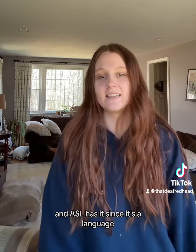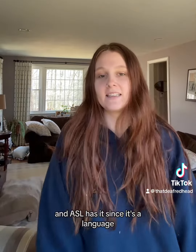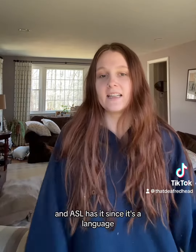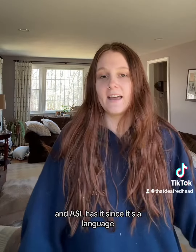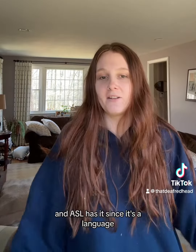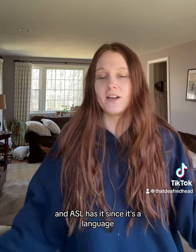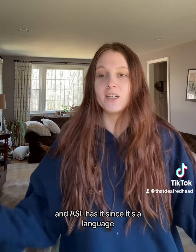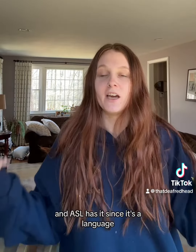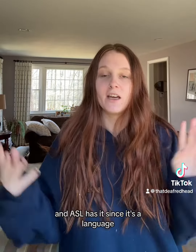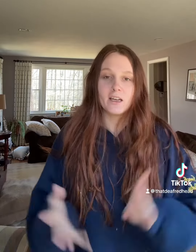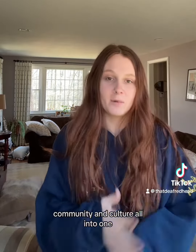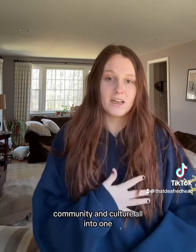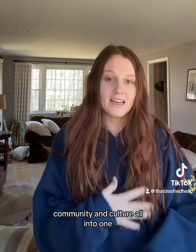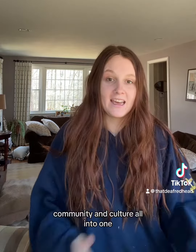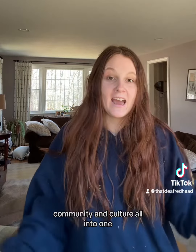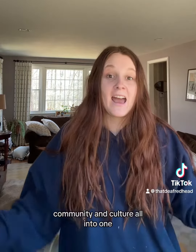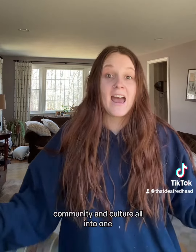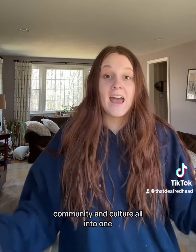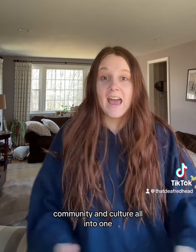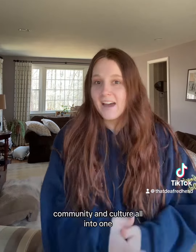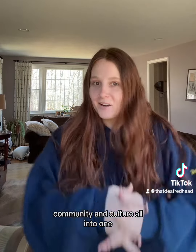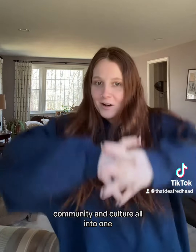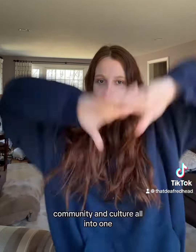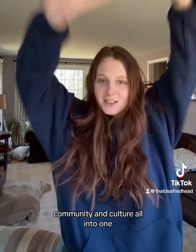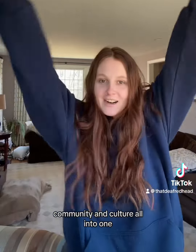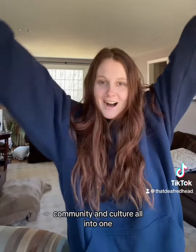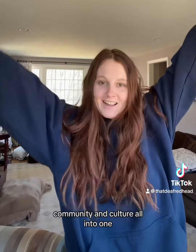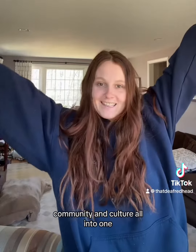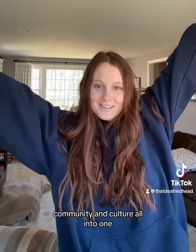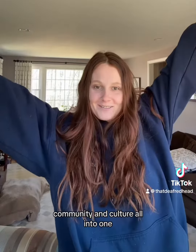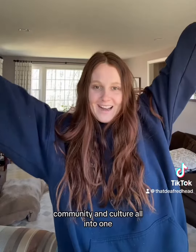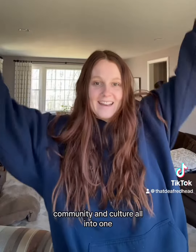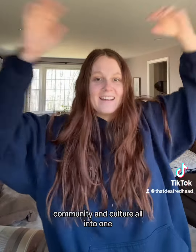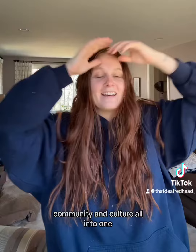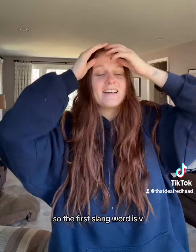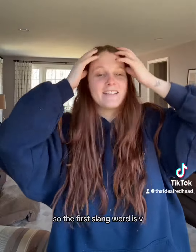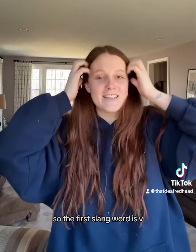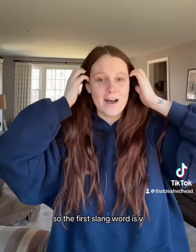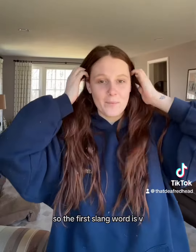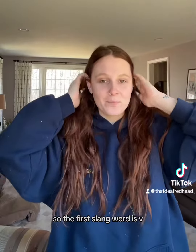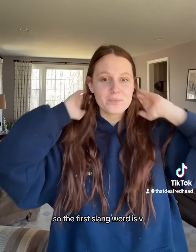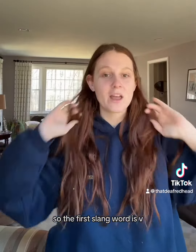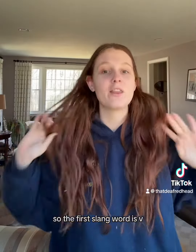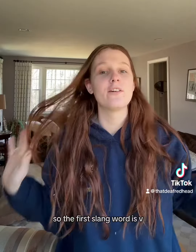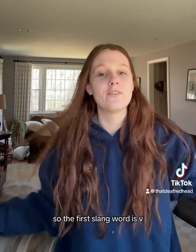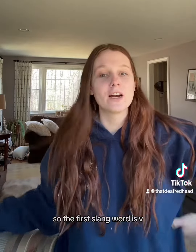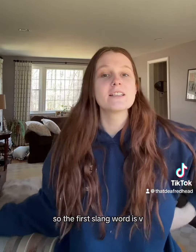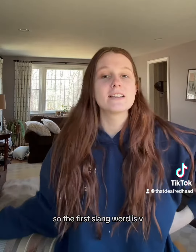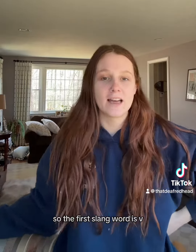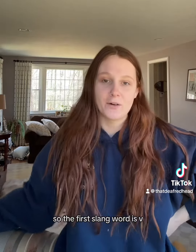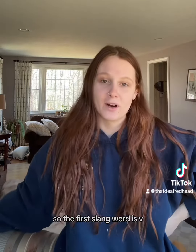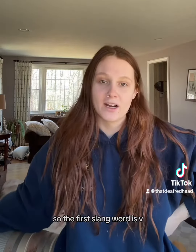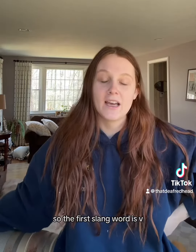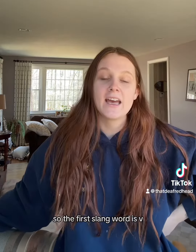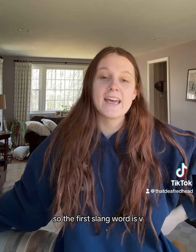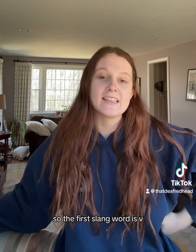it's a language, community, and culture all into one. So, the first slang word is